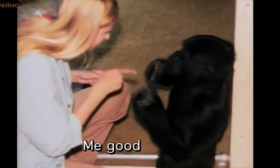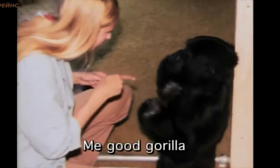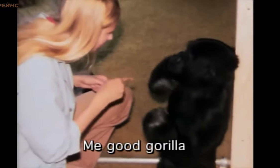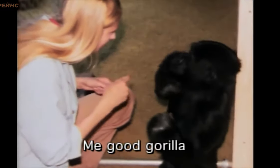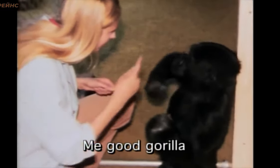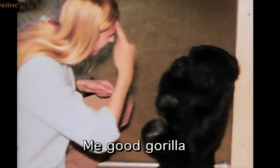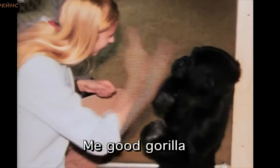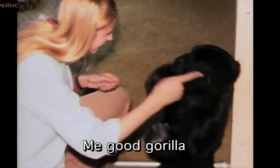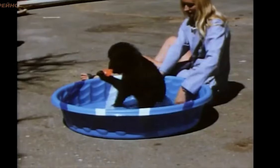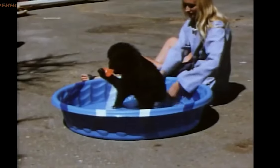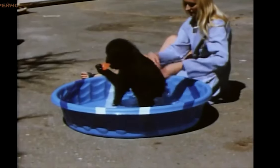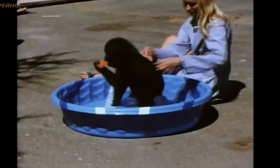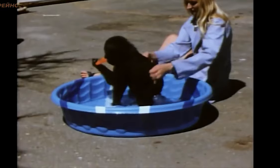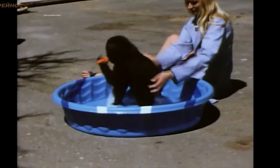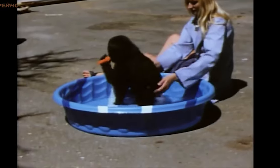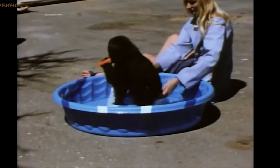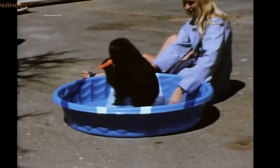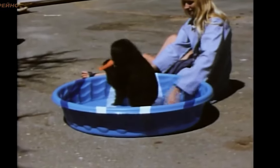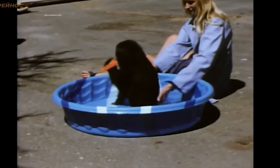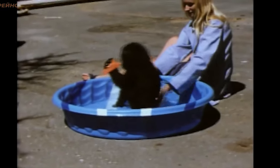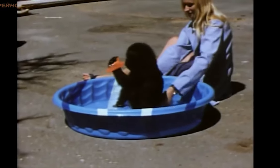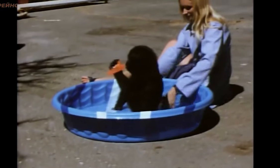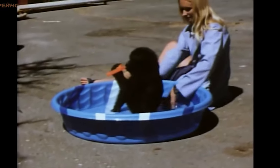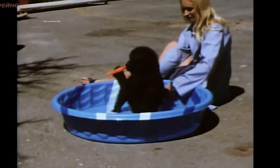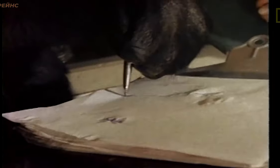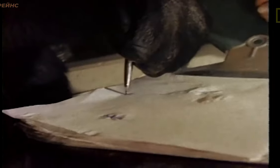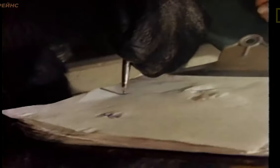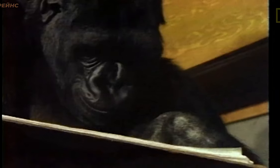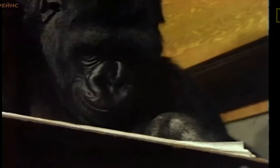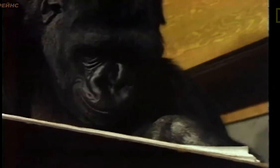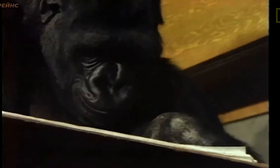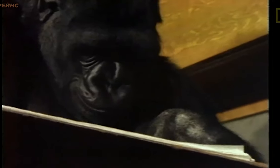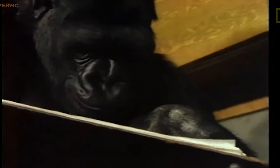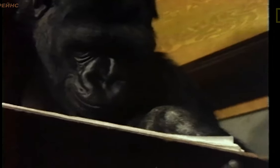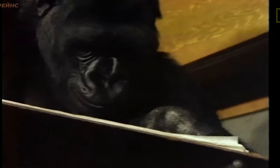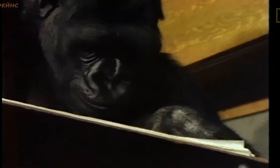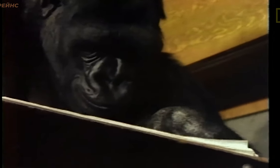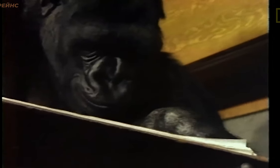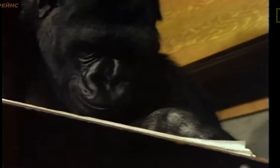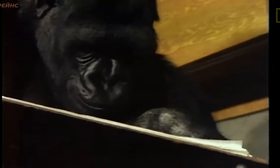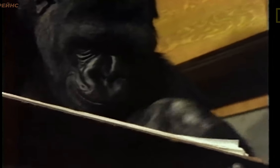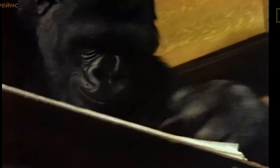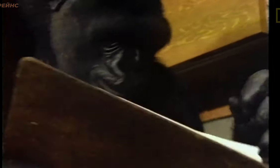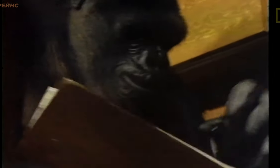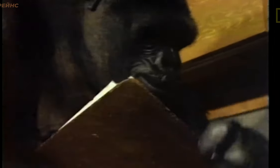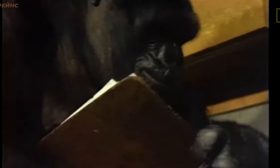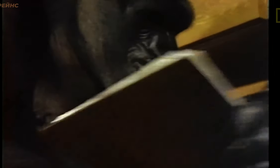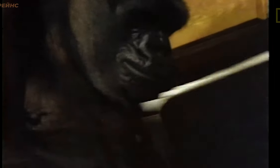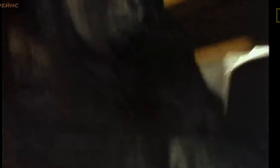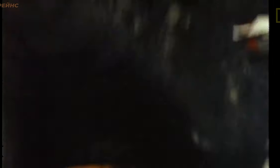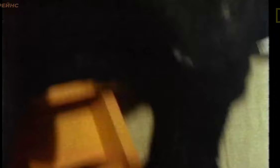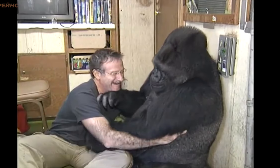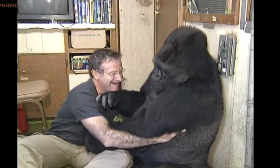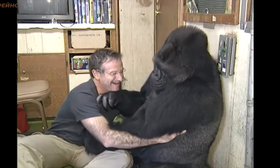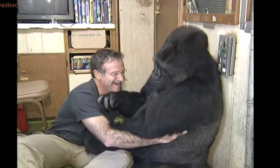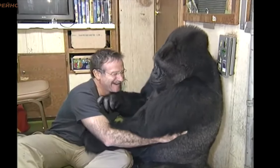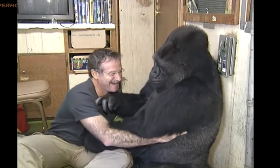specific word, she would combine two signs she knew in an attempt to explain herself. For example, a new ring was given the name